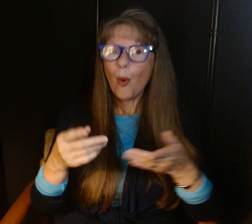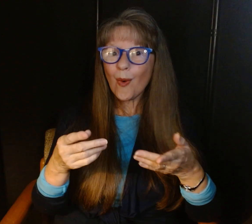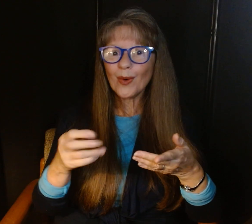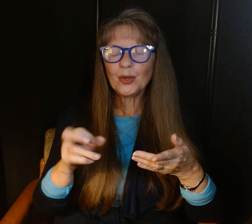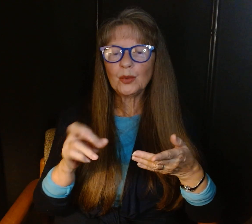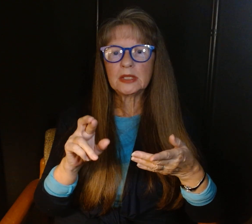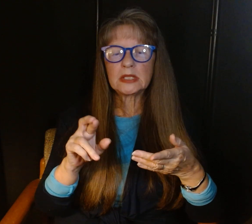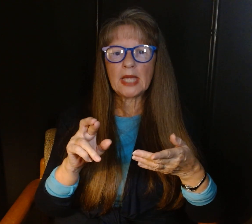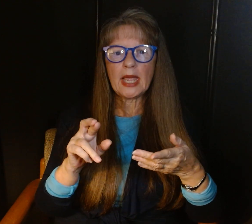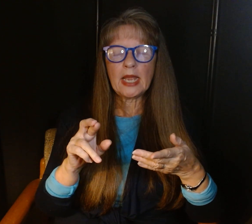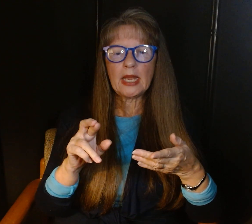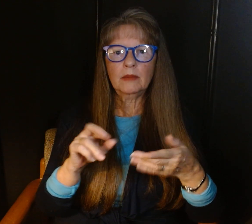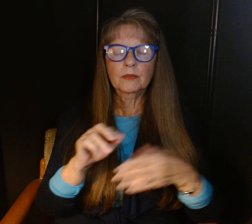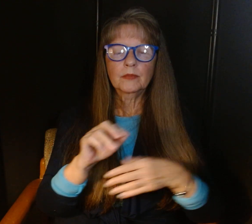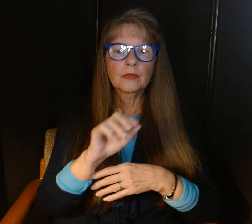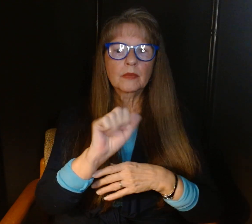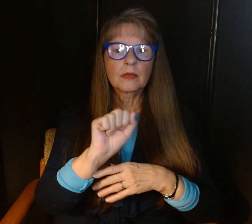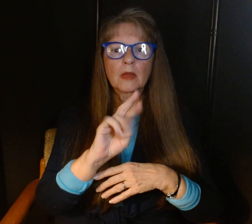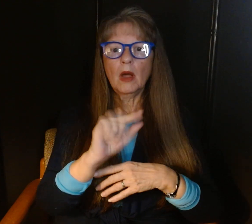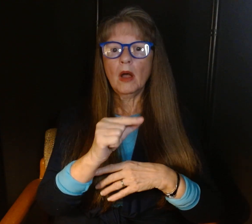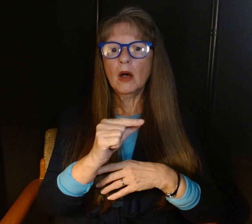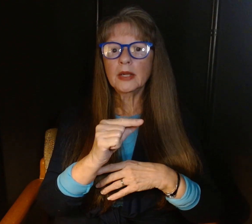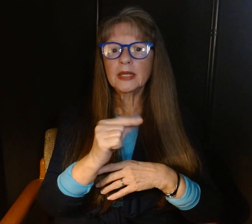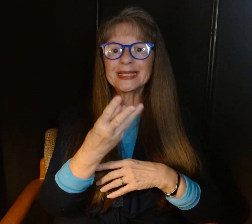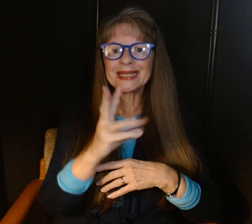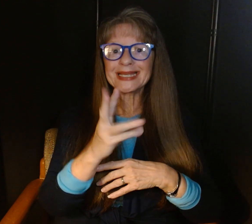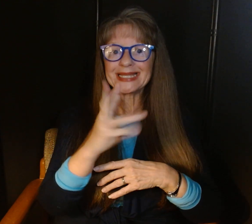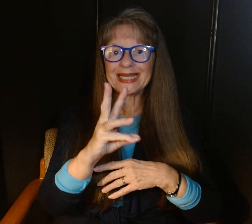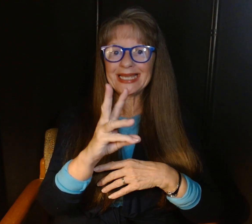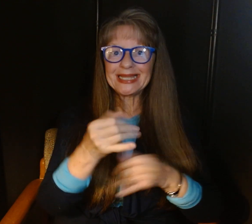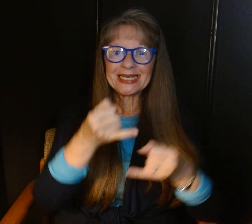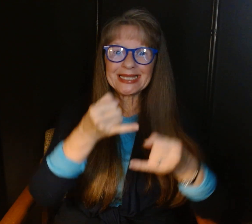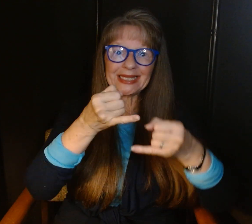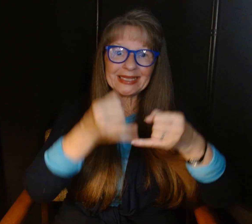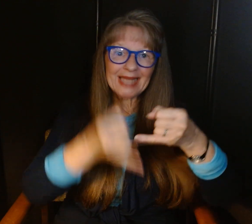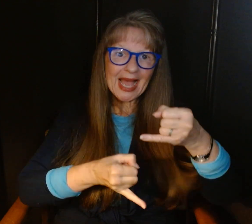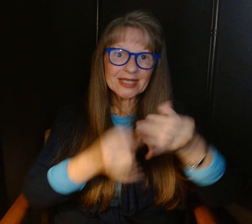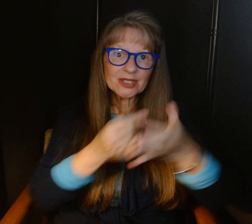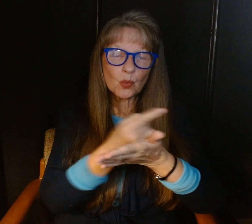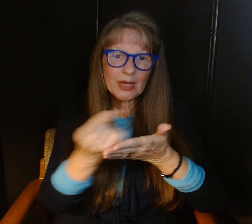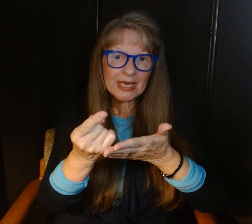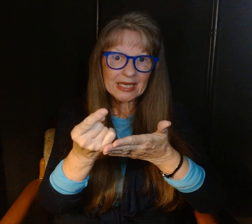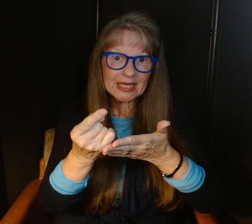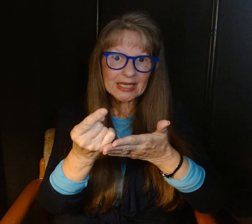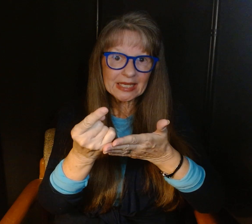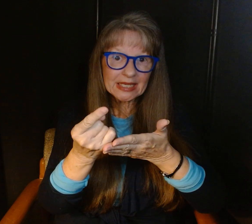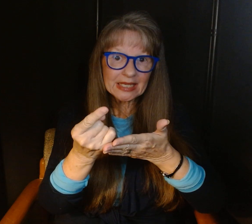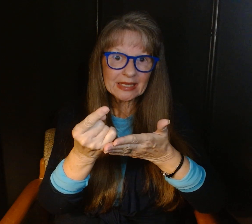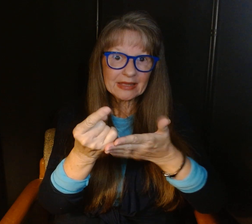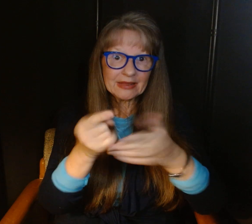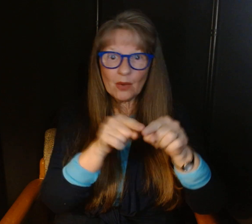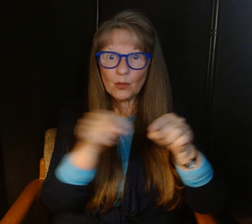Or you could say August 16th is the last week, that